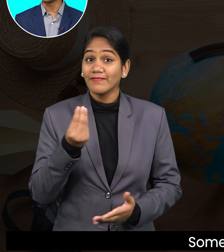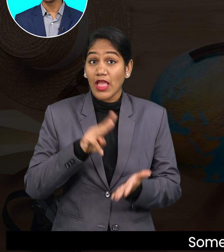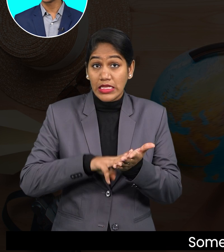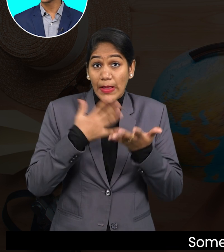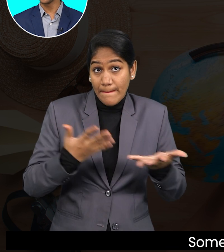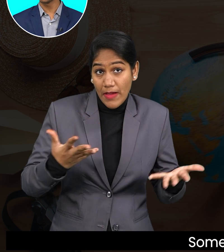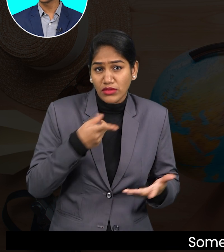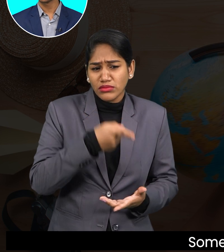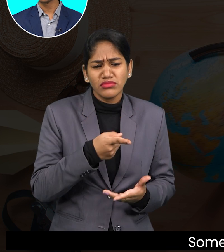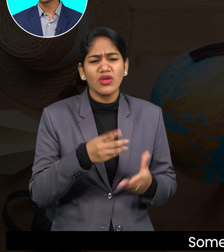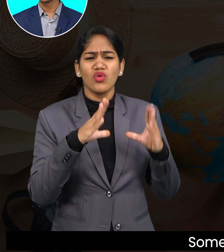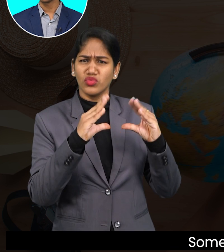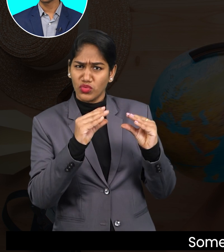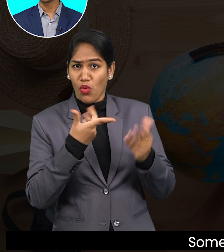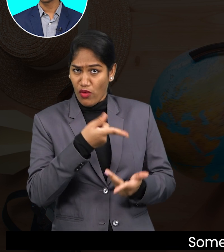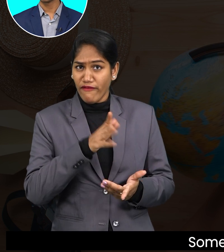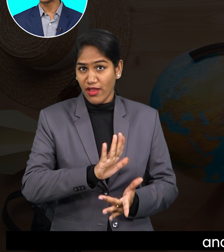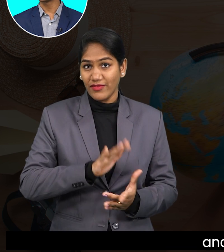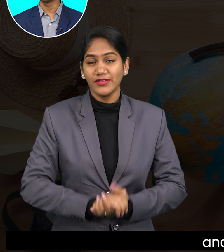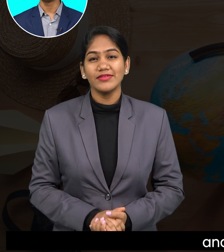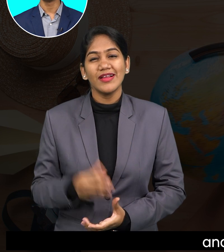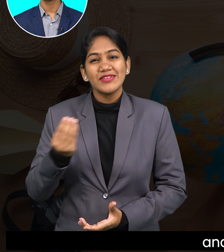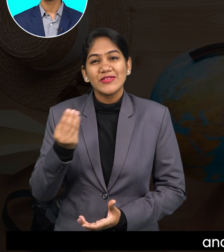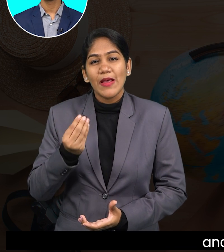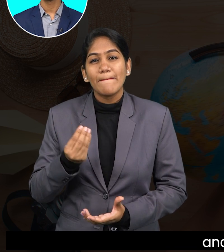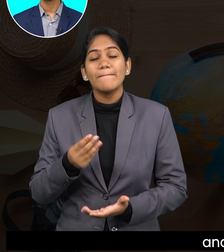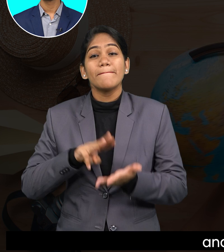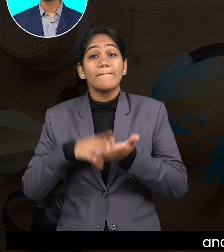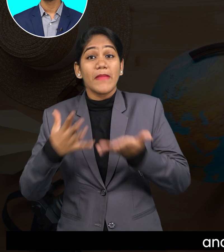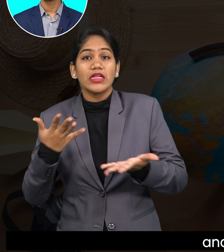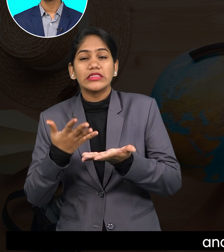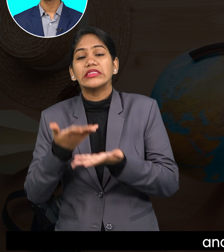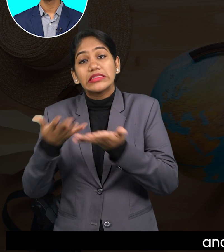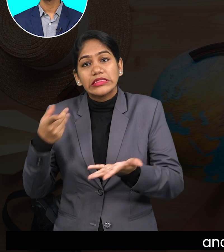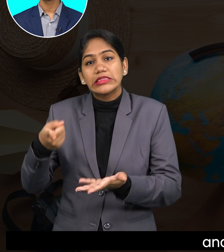Some materials are soft and some are hard.